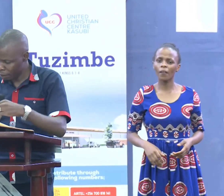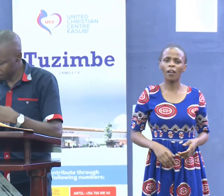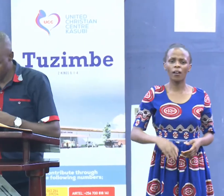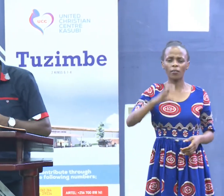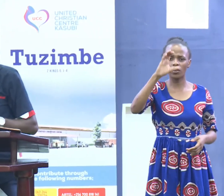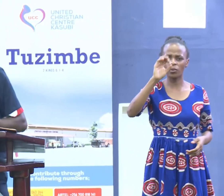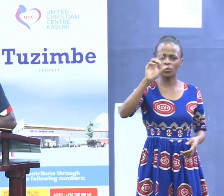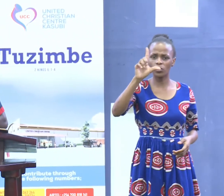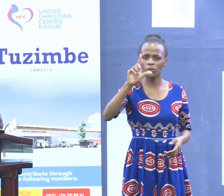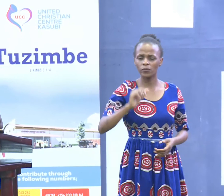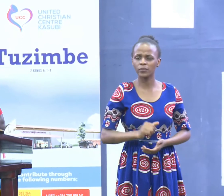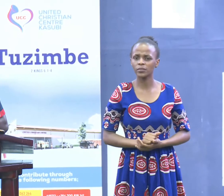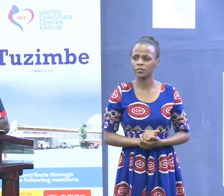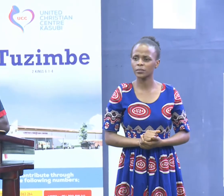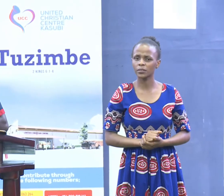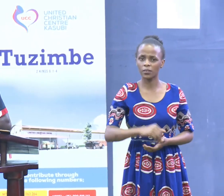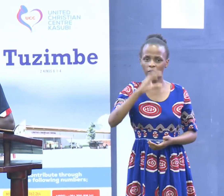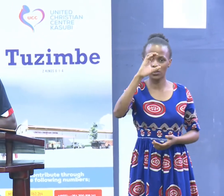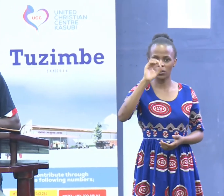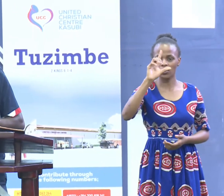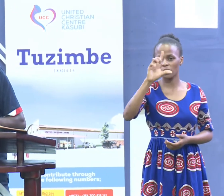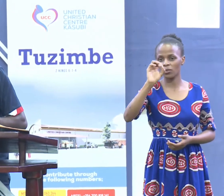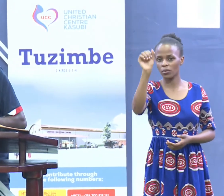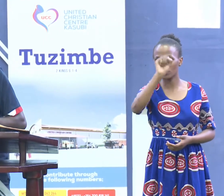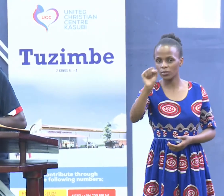scriptures. Let us read Colossians.